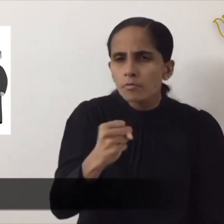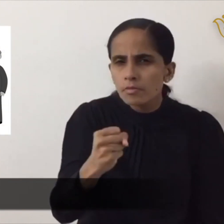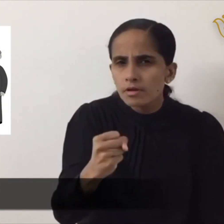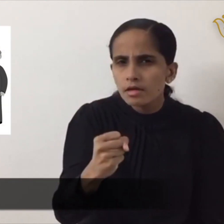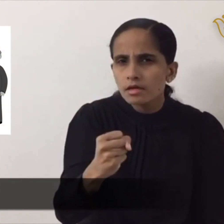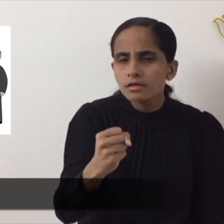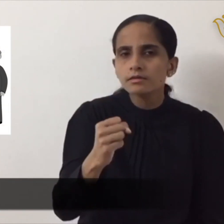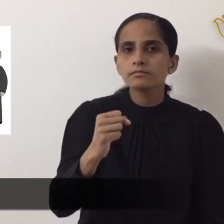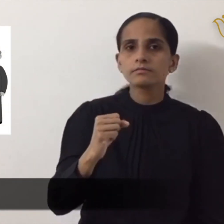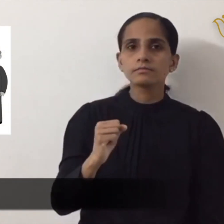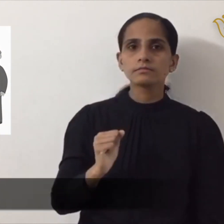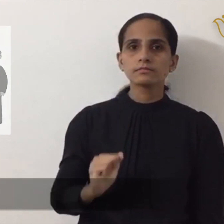Grandmother.